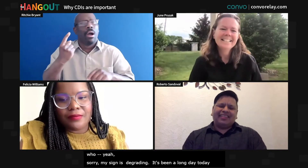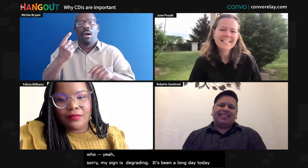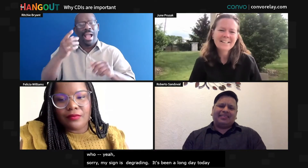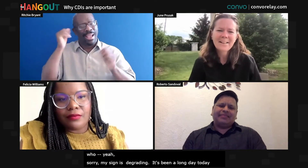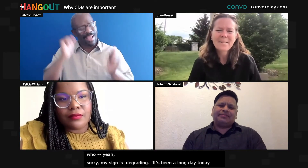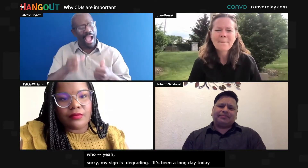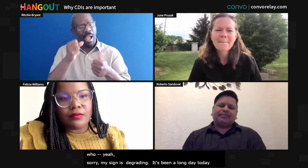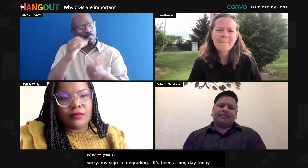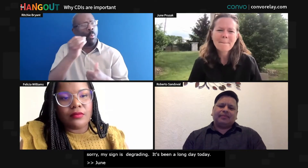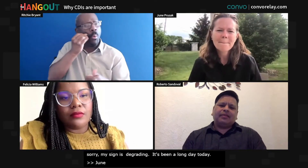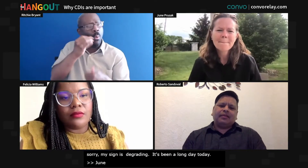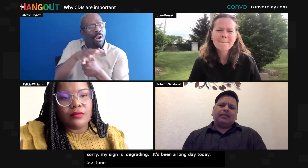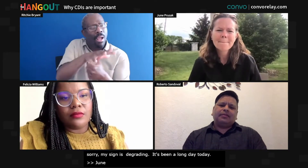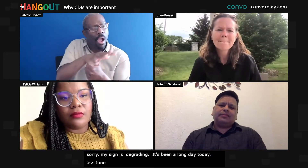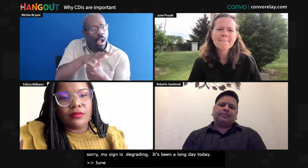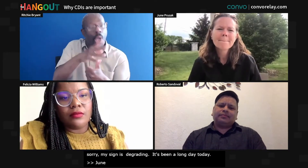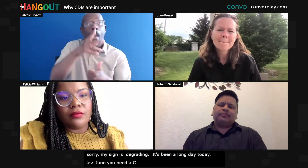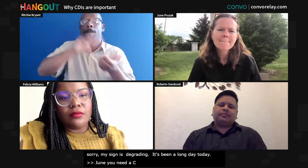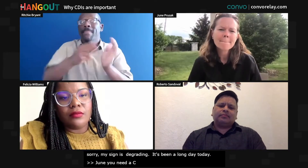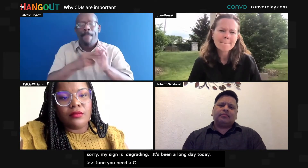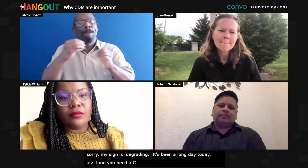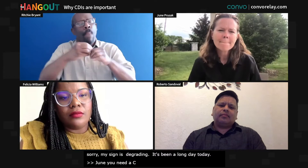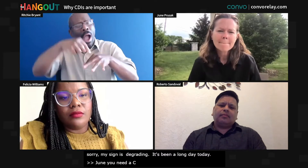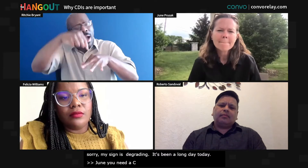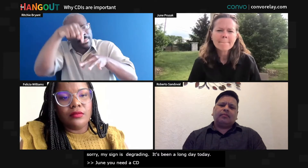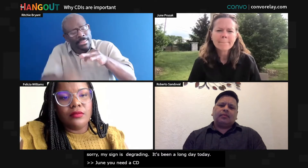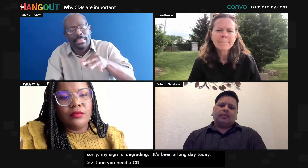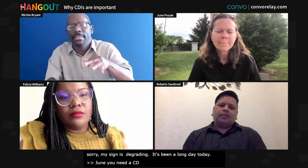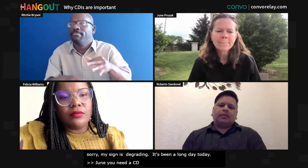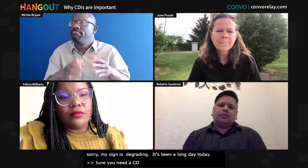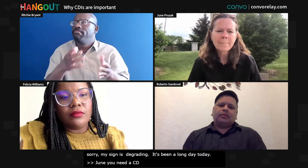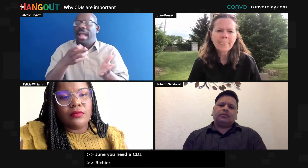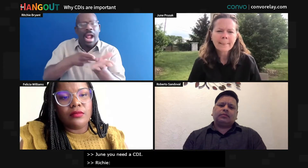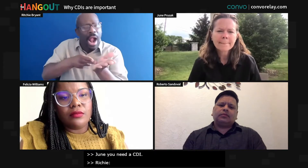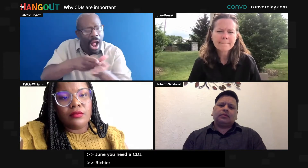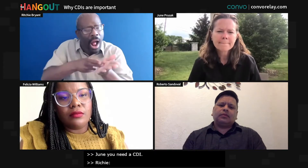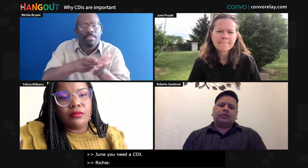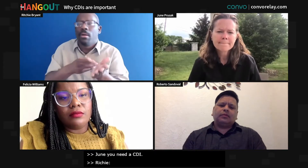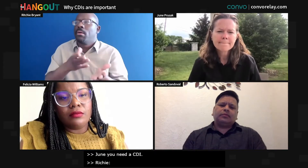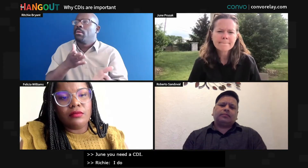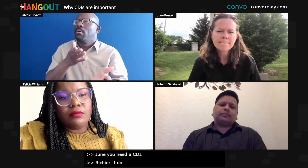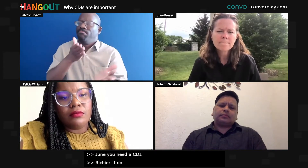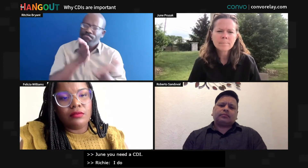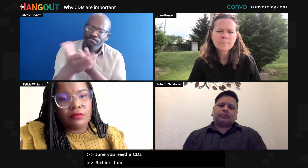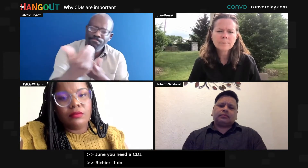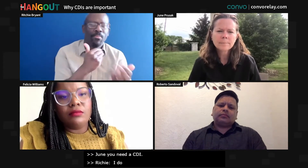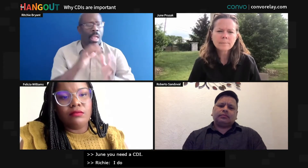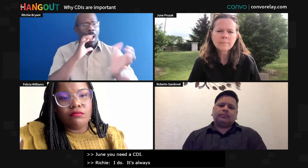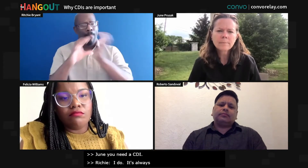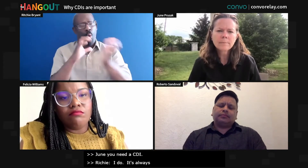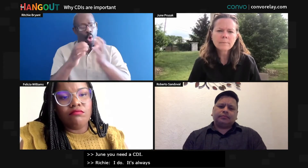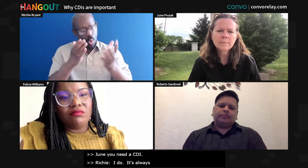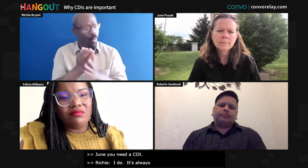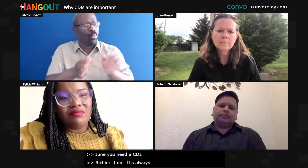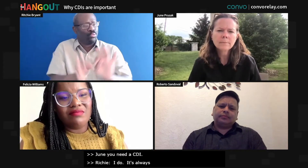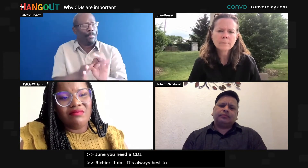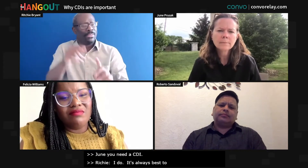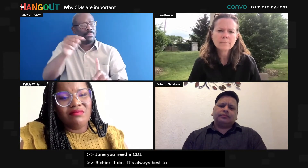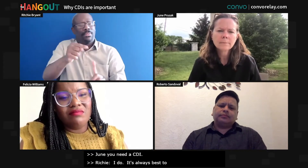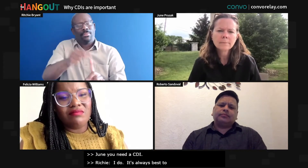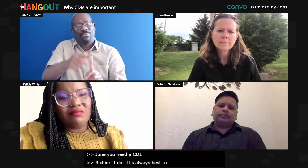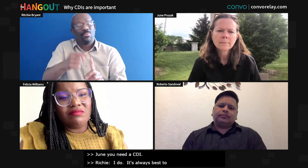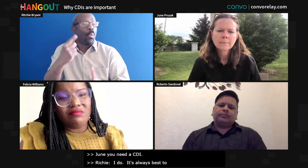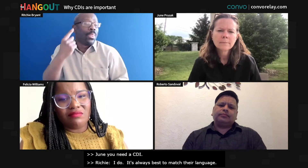do. We can always, it's always best to match their language, right? It's more authentic,